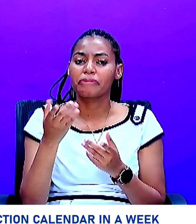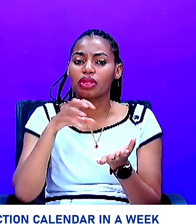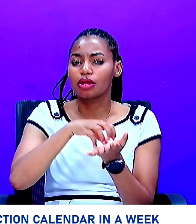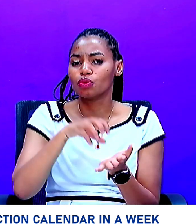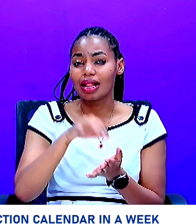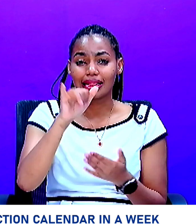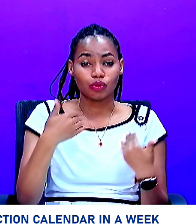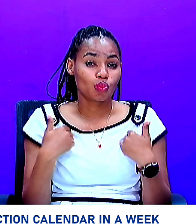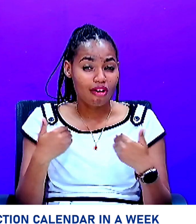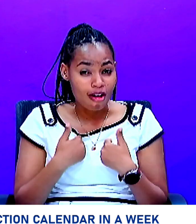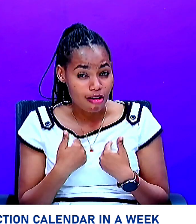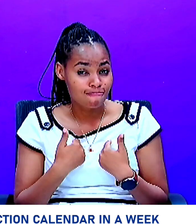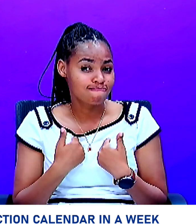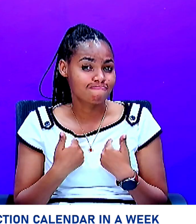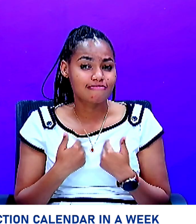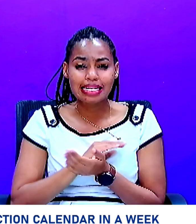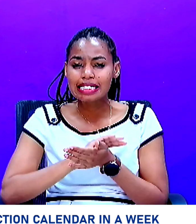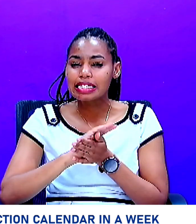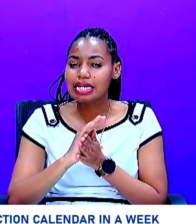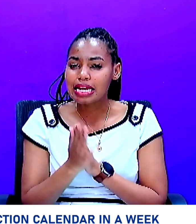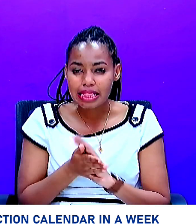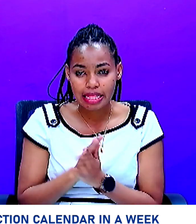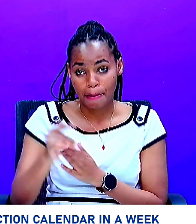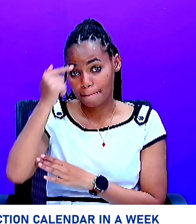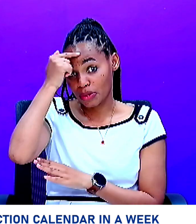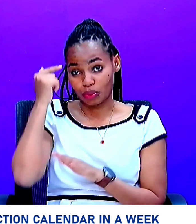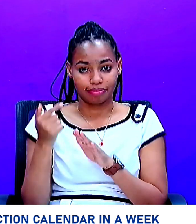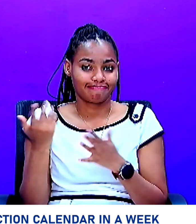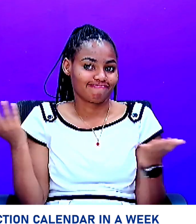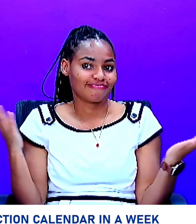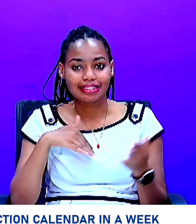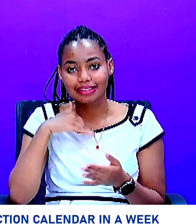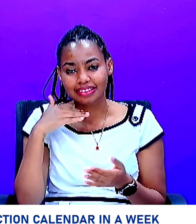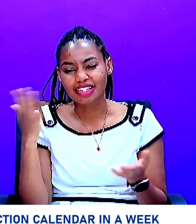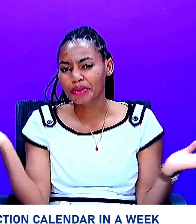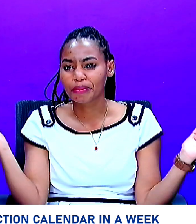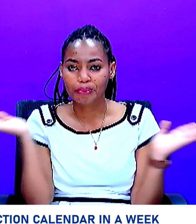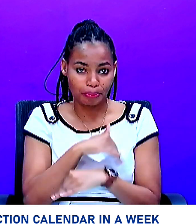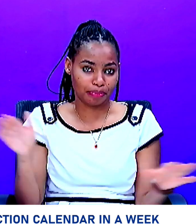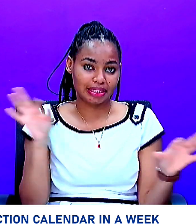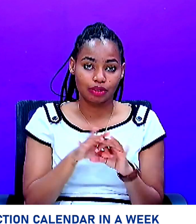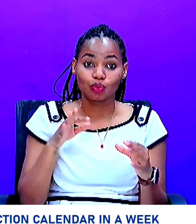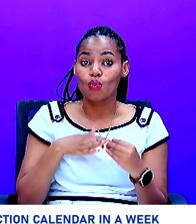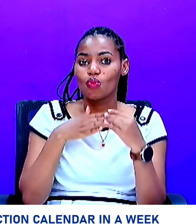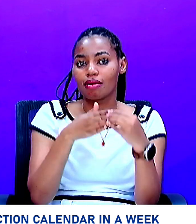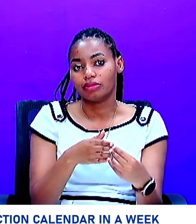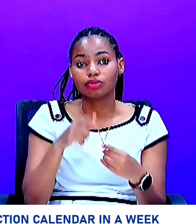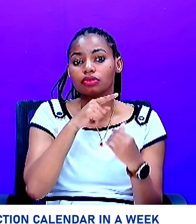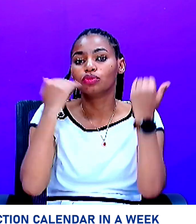vacant seats, including parliamentary and ward positions that have been empty due to